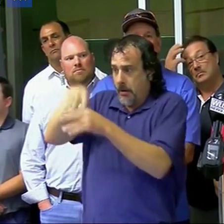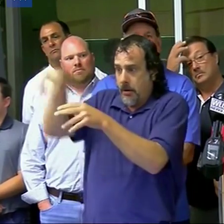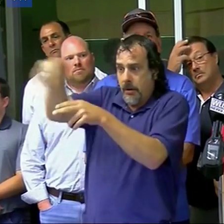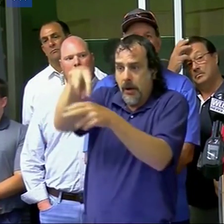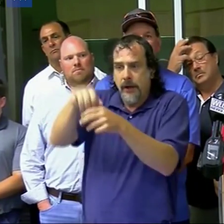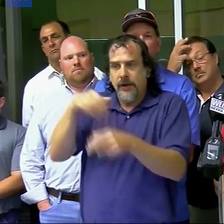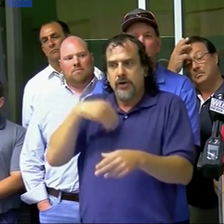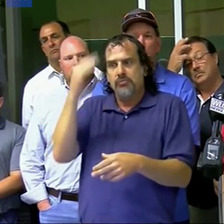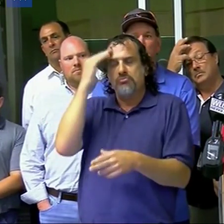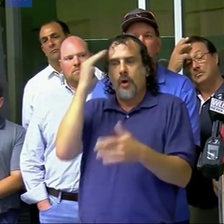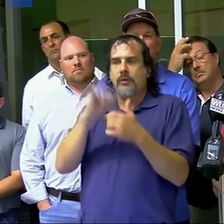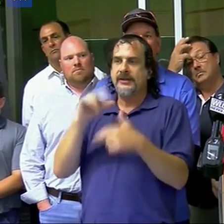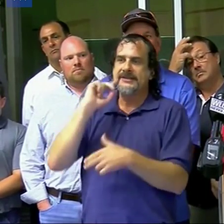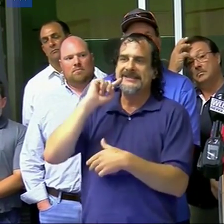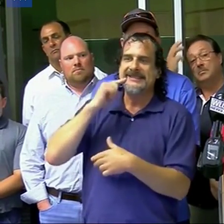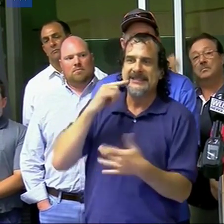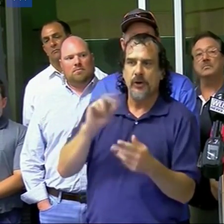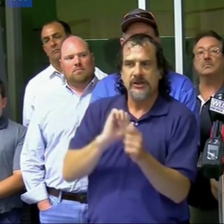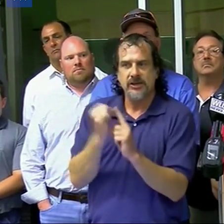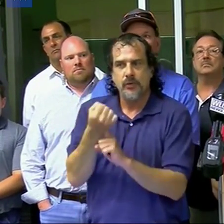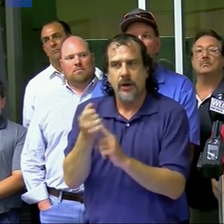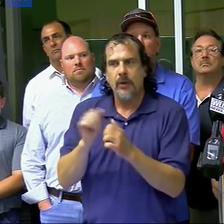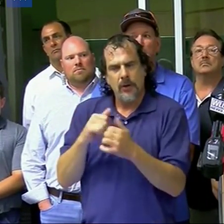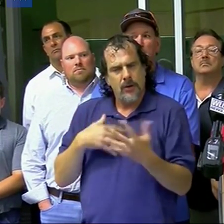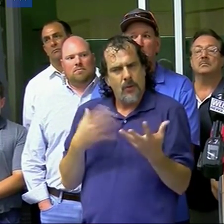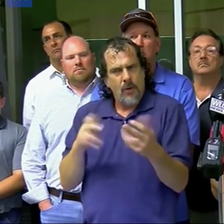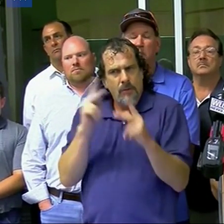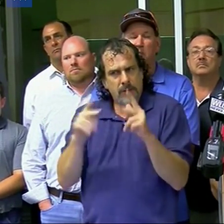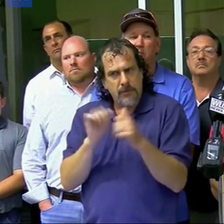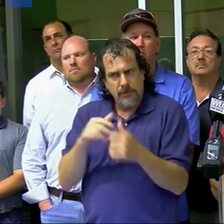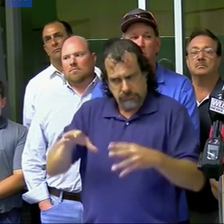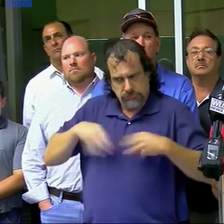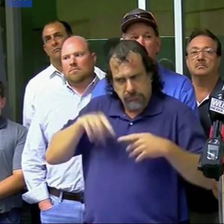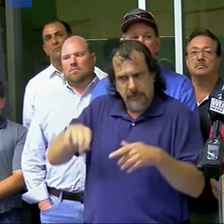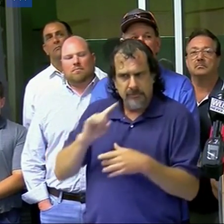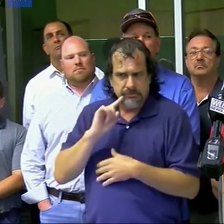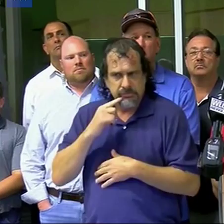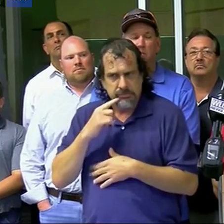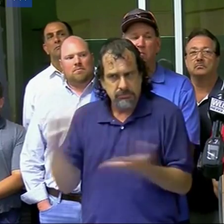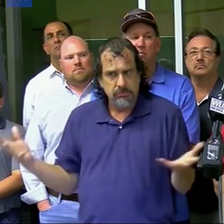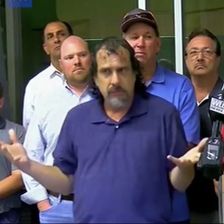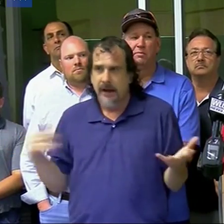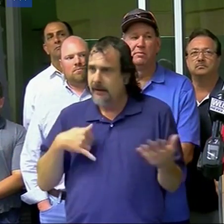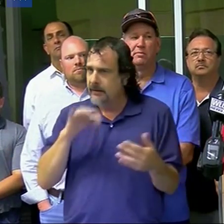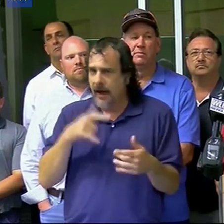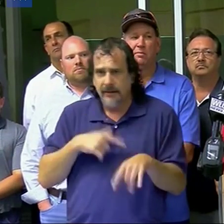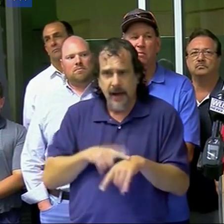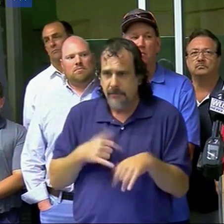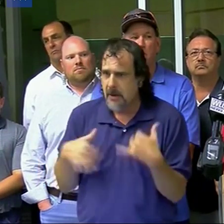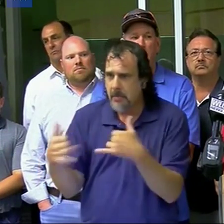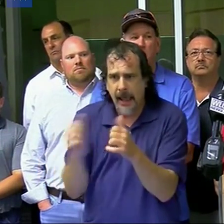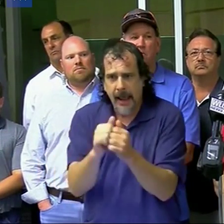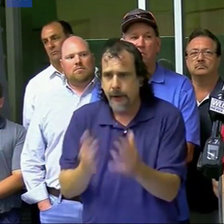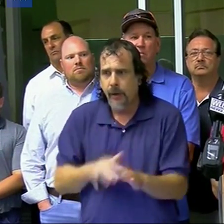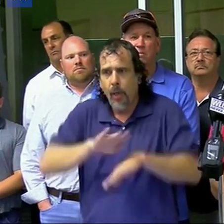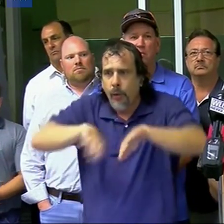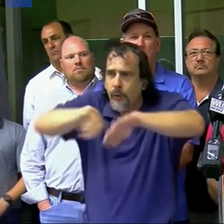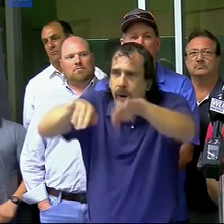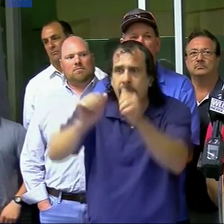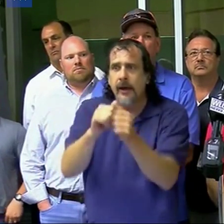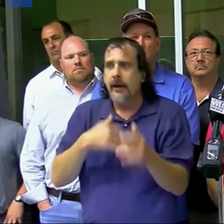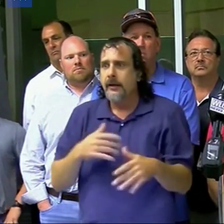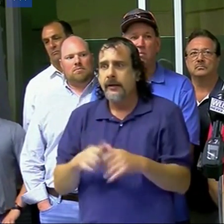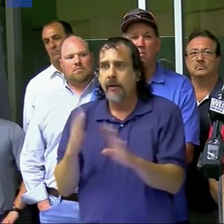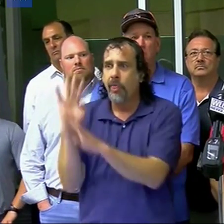you've got a storm. And so we want people to take this very seriously. It's not time to be playing in the surf. It's not time to